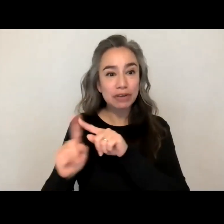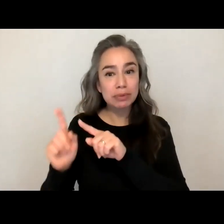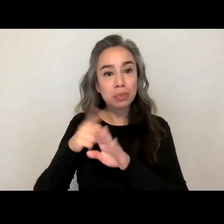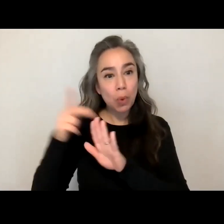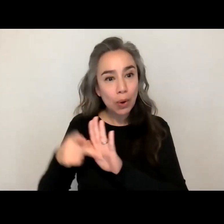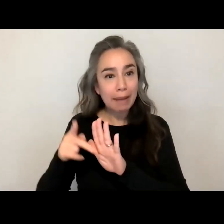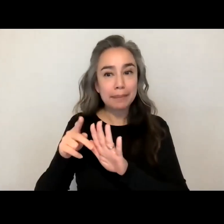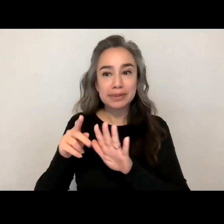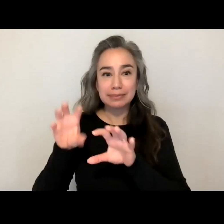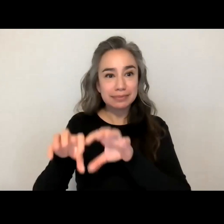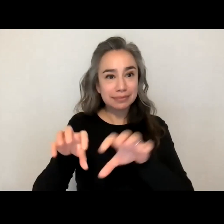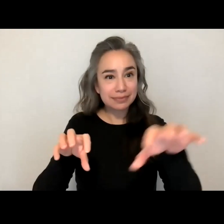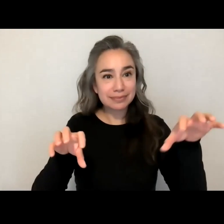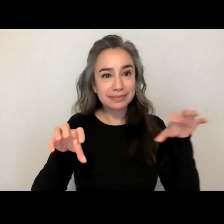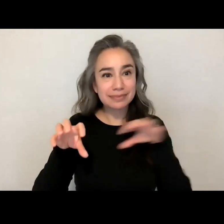way.